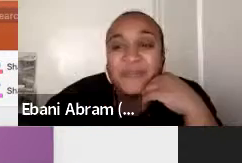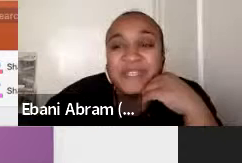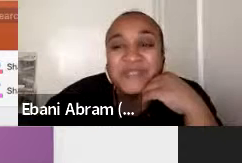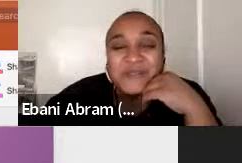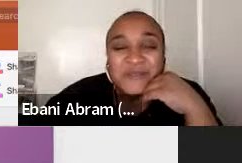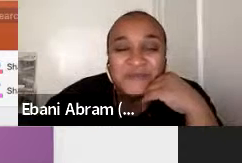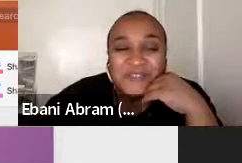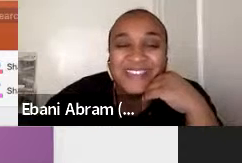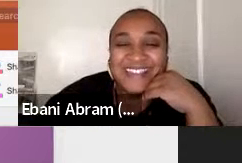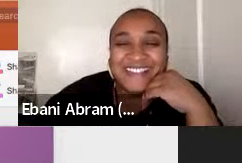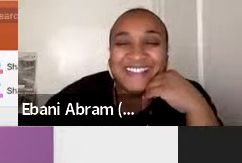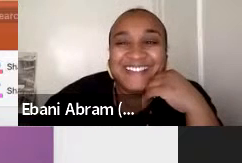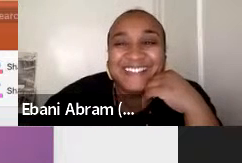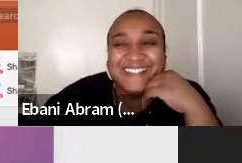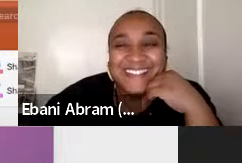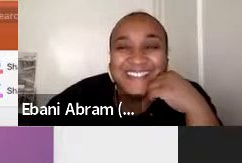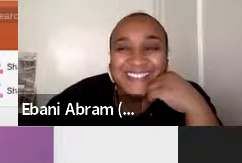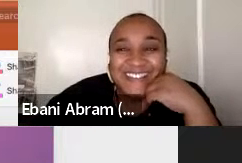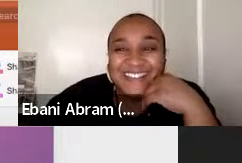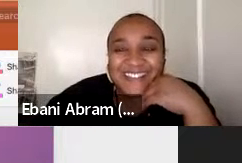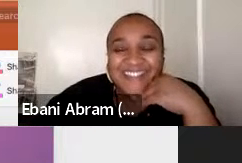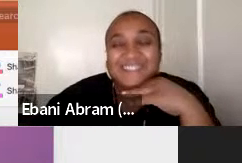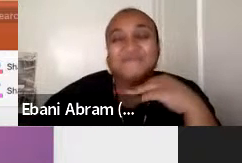Yes, for me too.